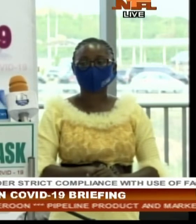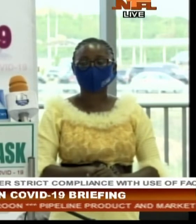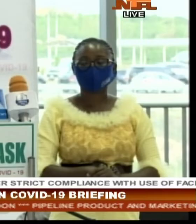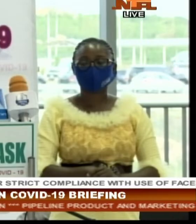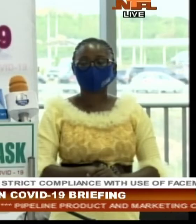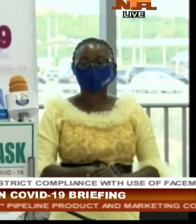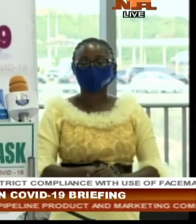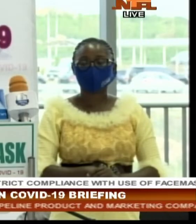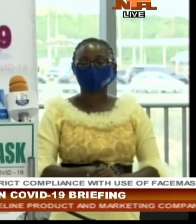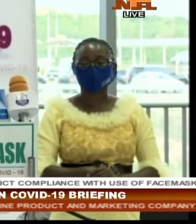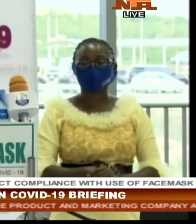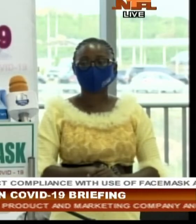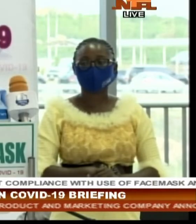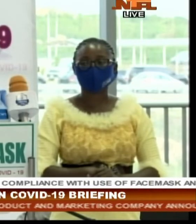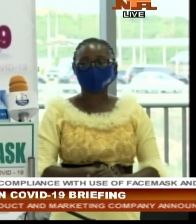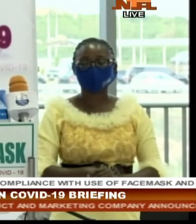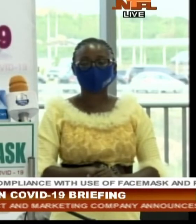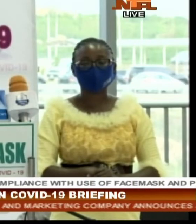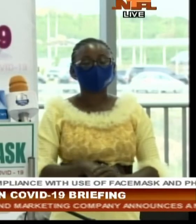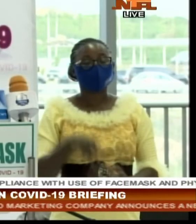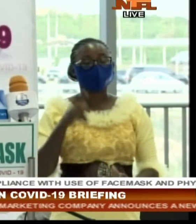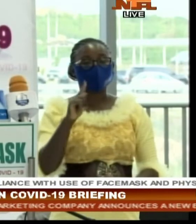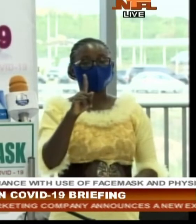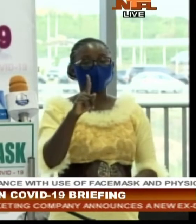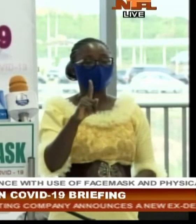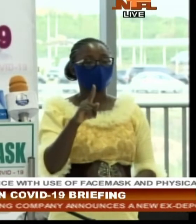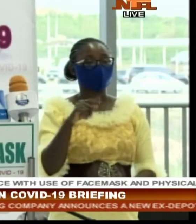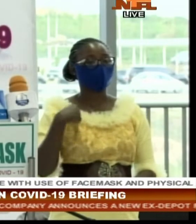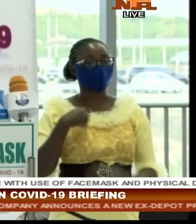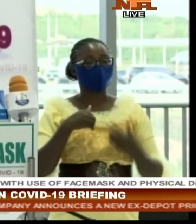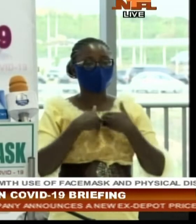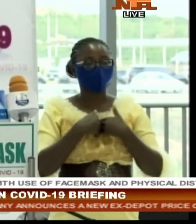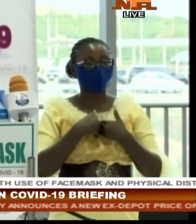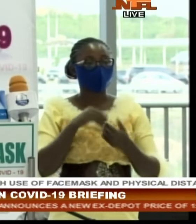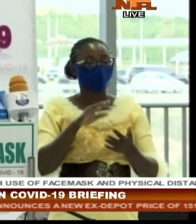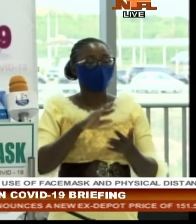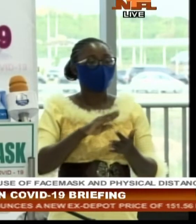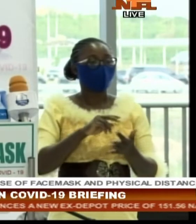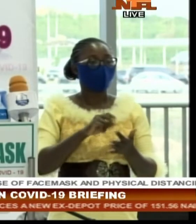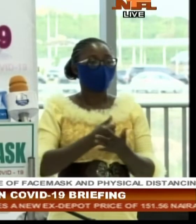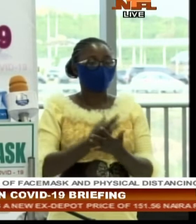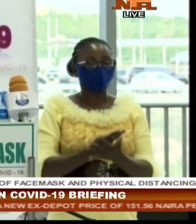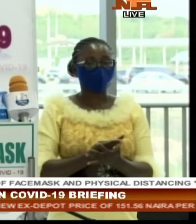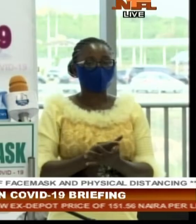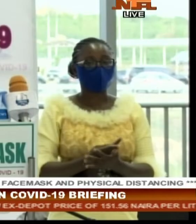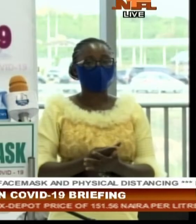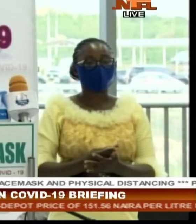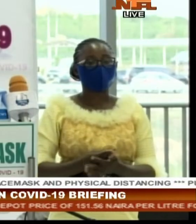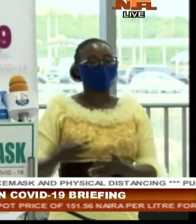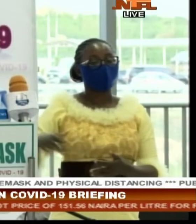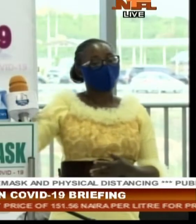Well, the one not approved, number one, Air France is not approved.